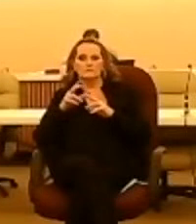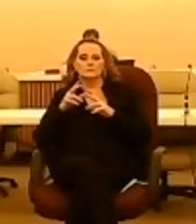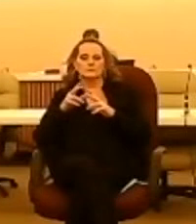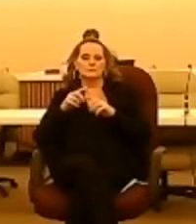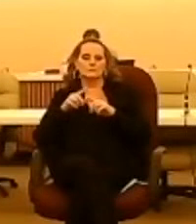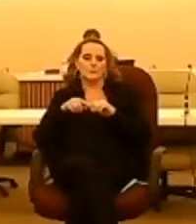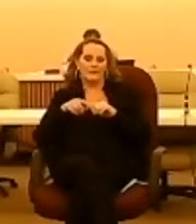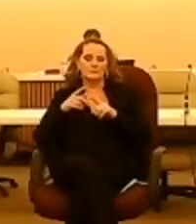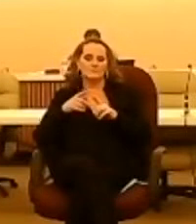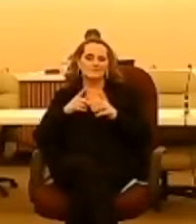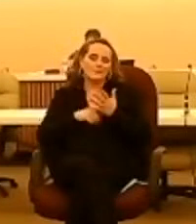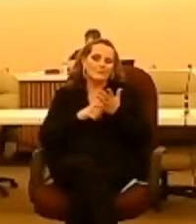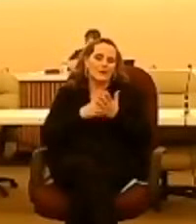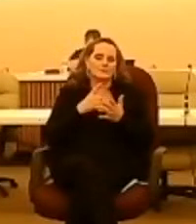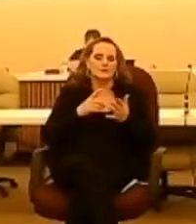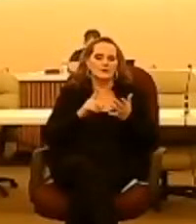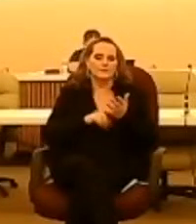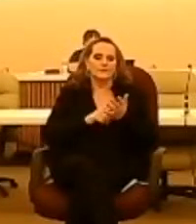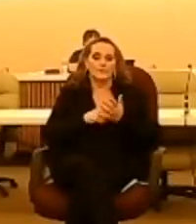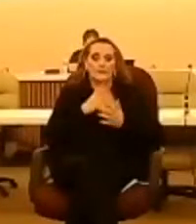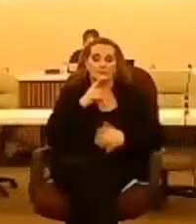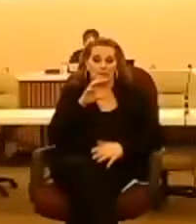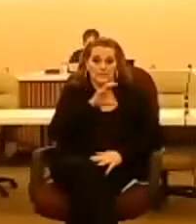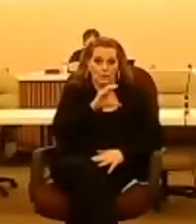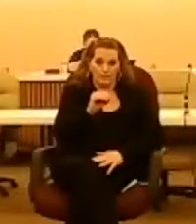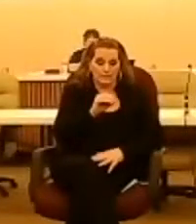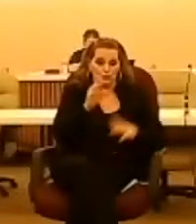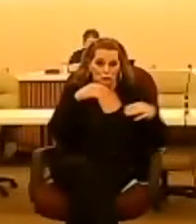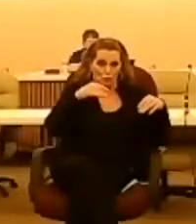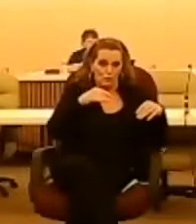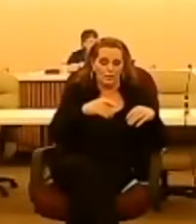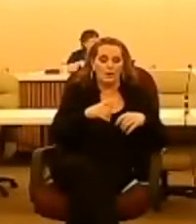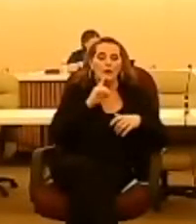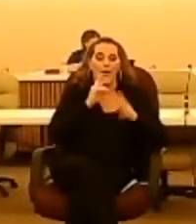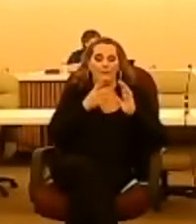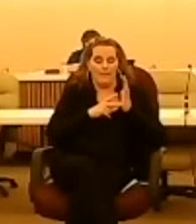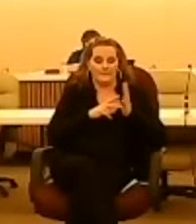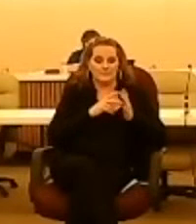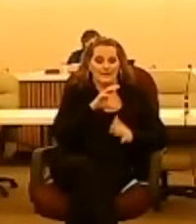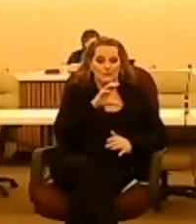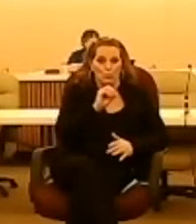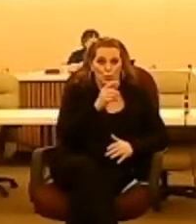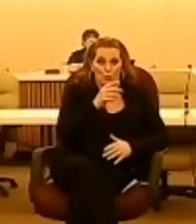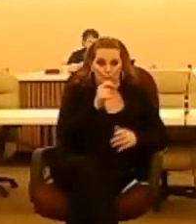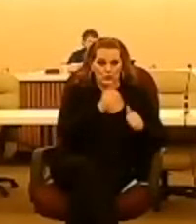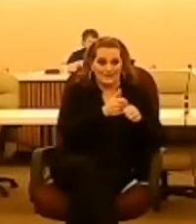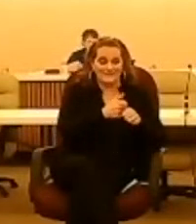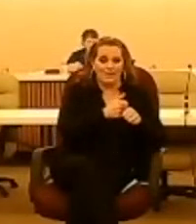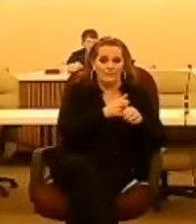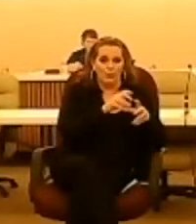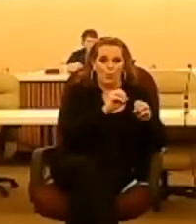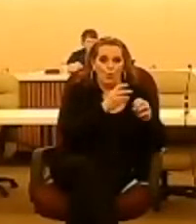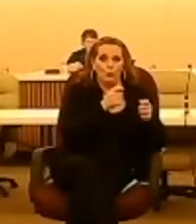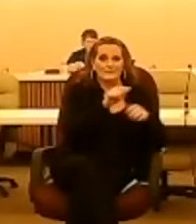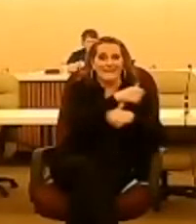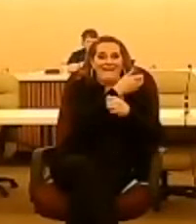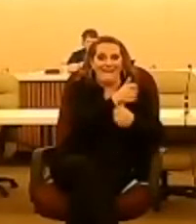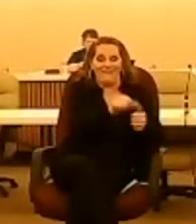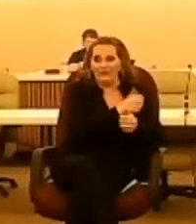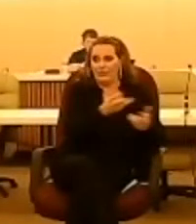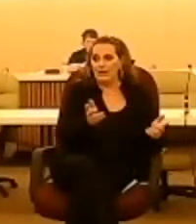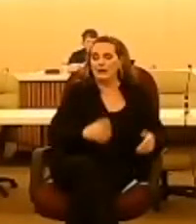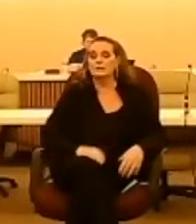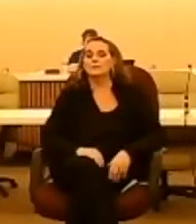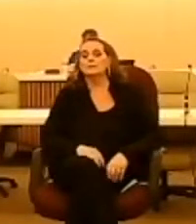said, sometimes it's a corporate store, in which case the corporation owns it entirely, and you'll see it under the name of the corporation. Sometimes